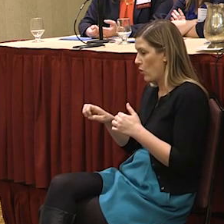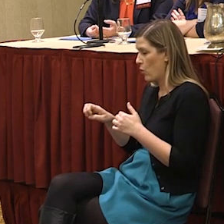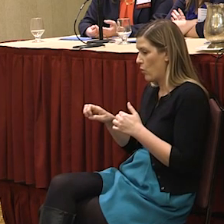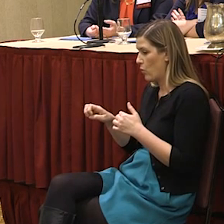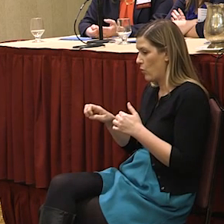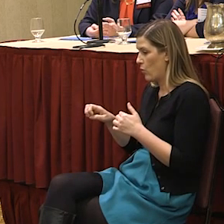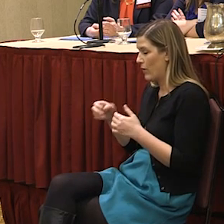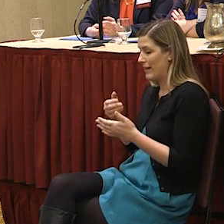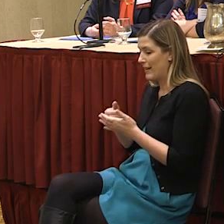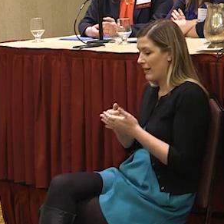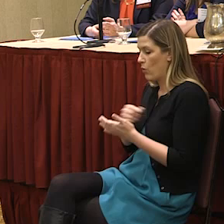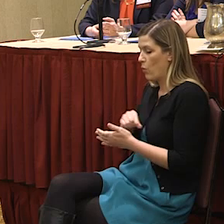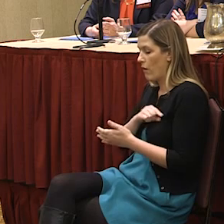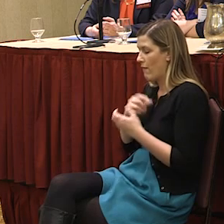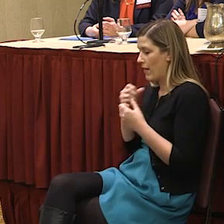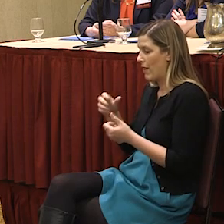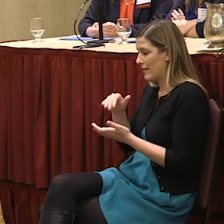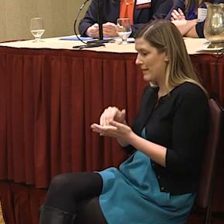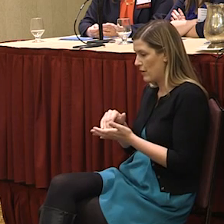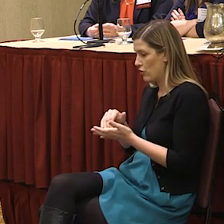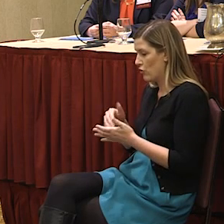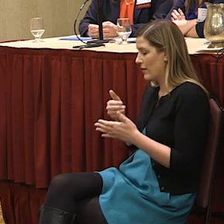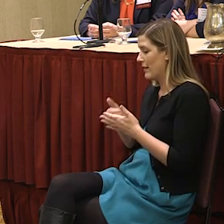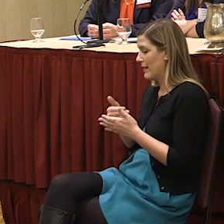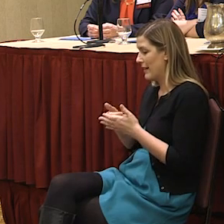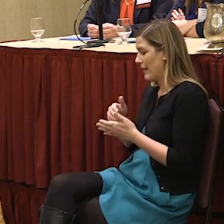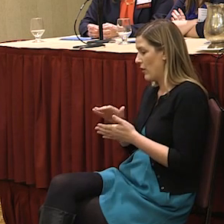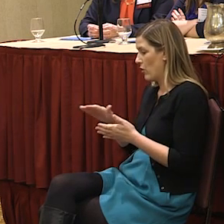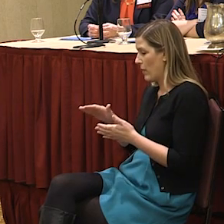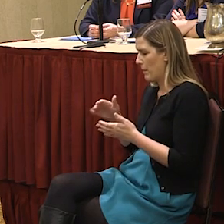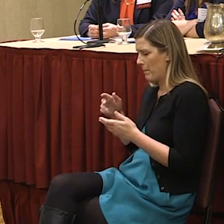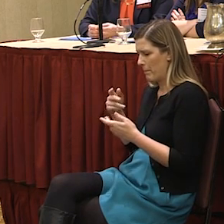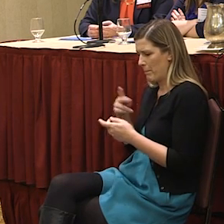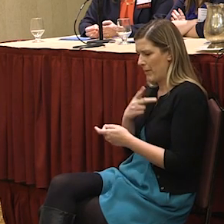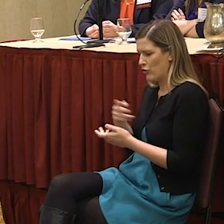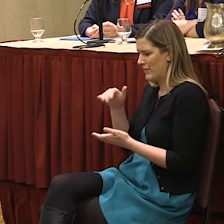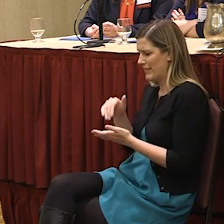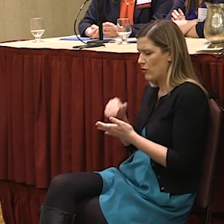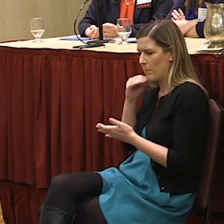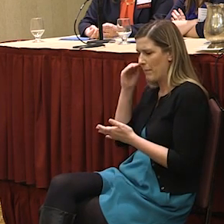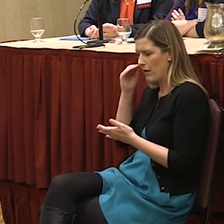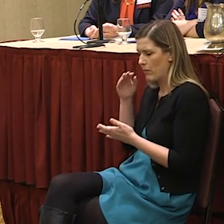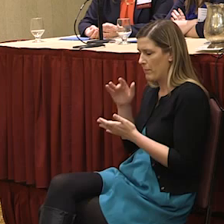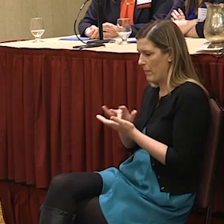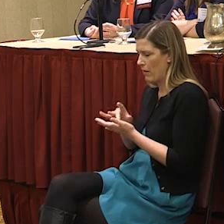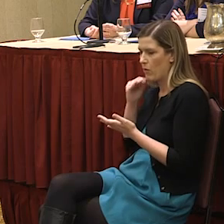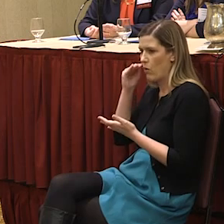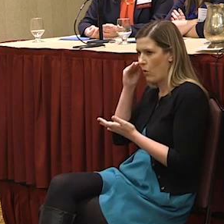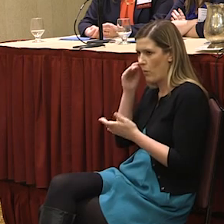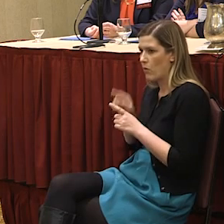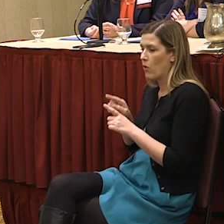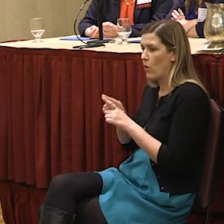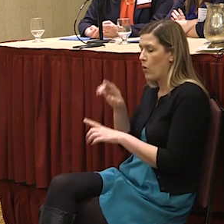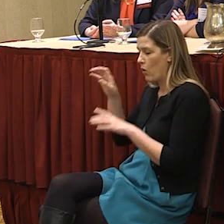federally qualified health centers. We're locating near the patient-centered medical home. In addition, we are